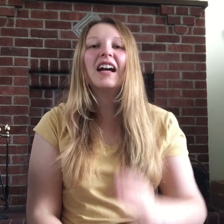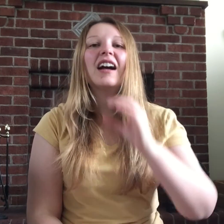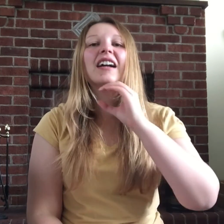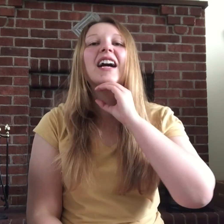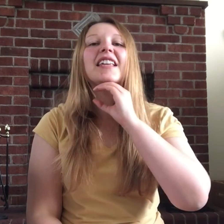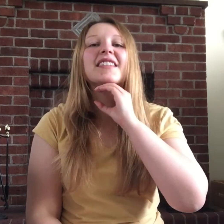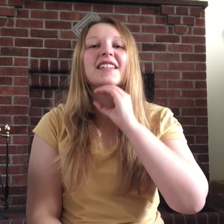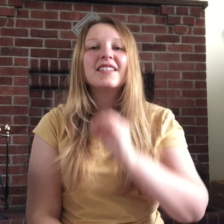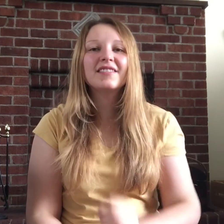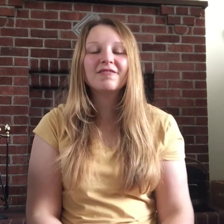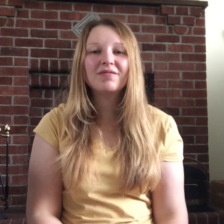Cousin.